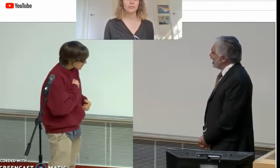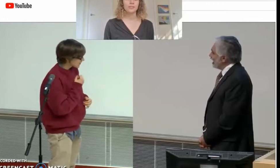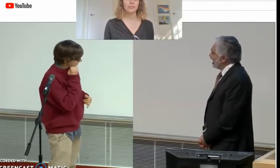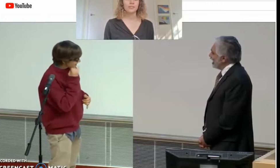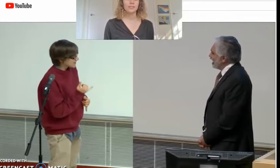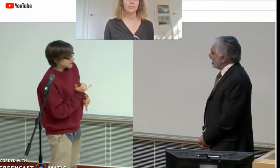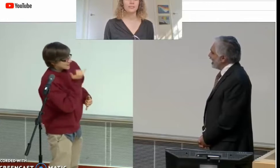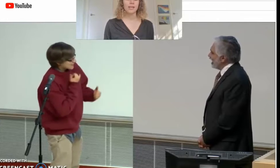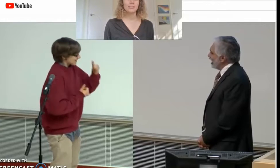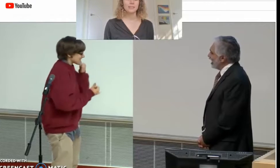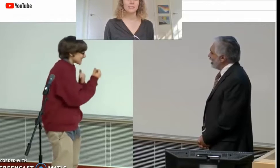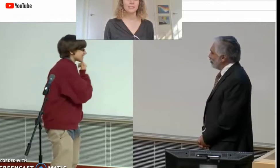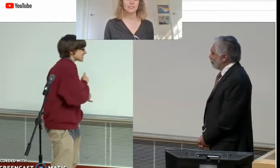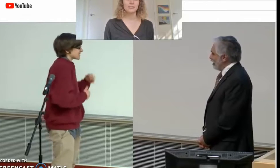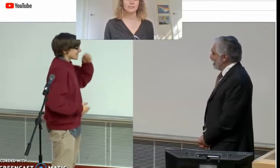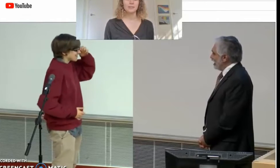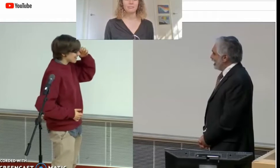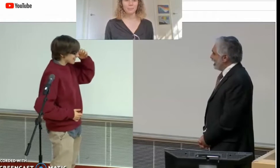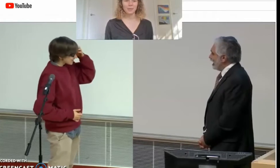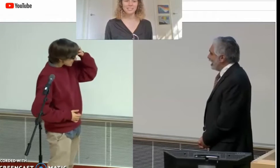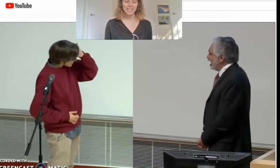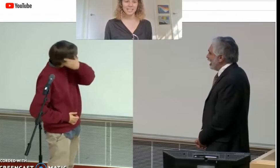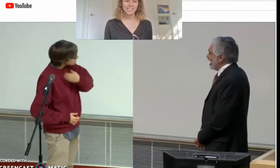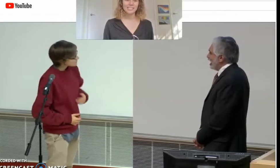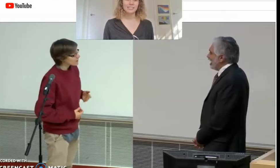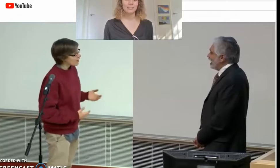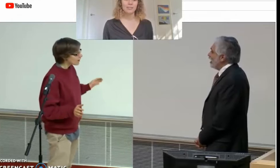Started learning ASL this year, so sorry if I make mistakes.